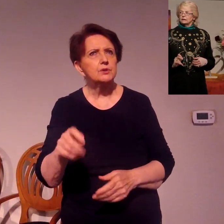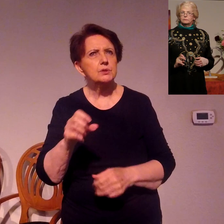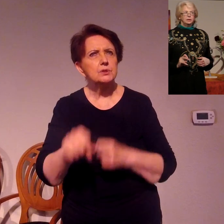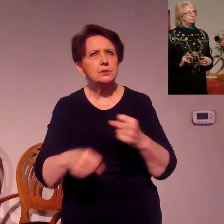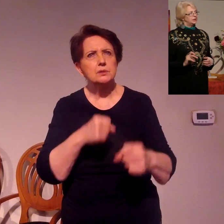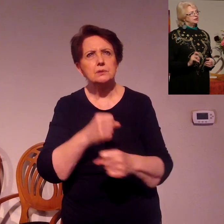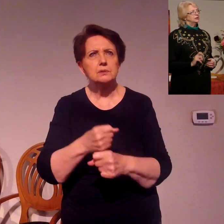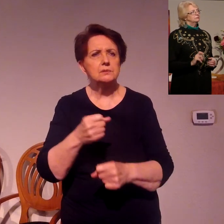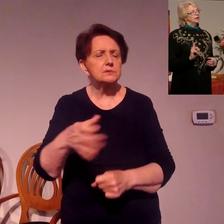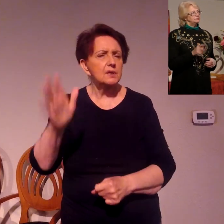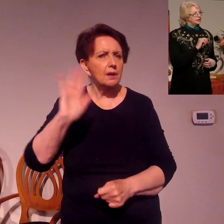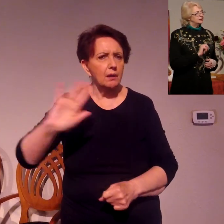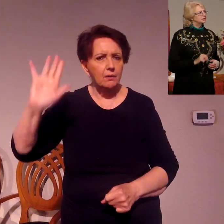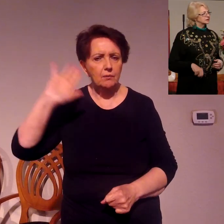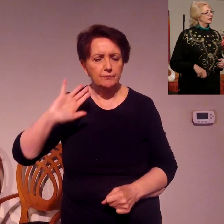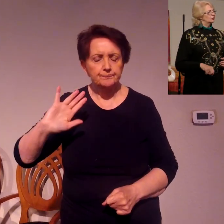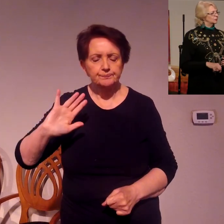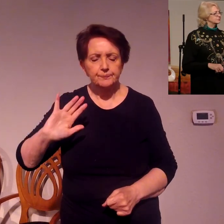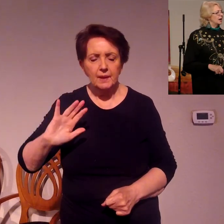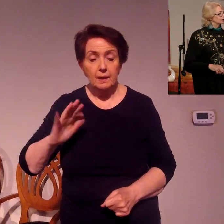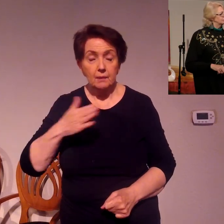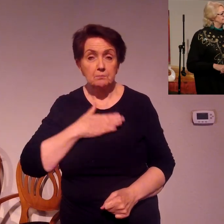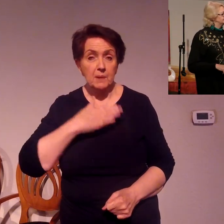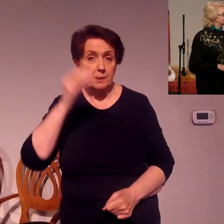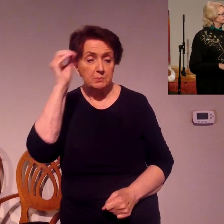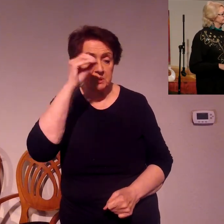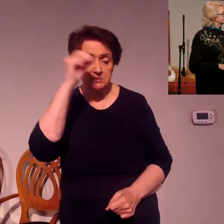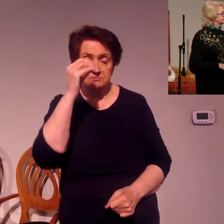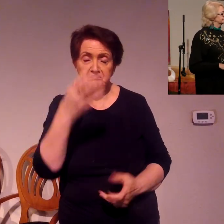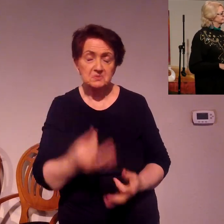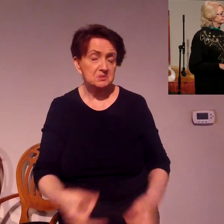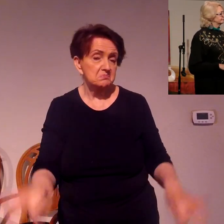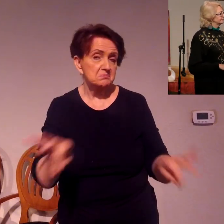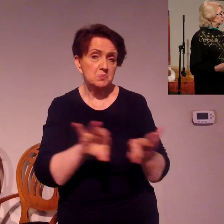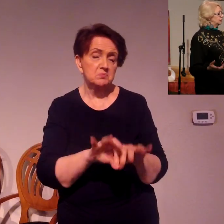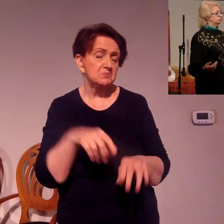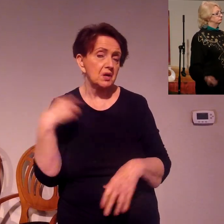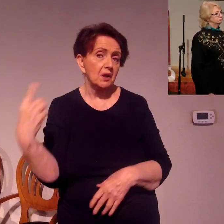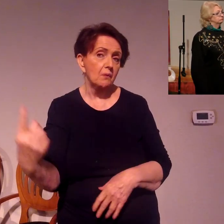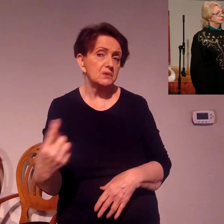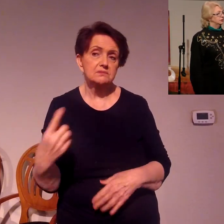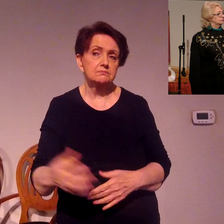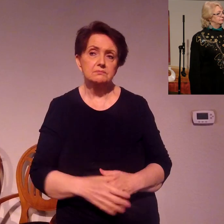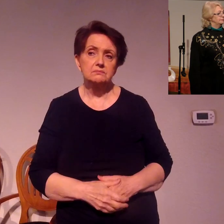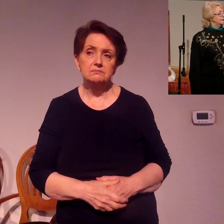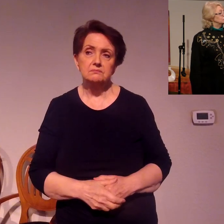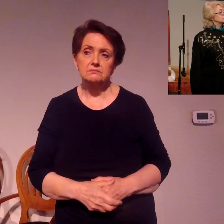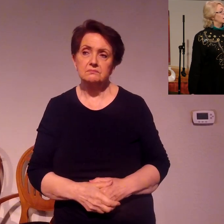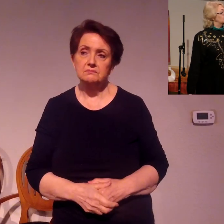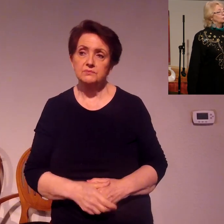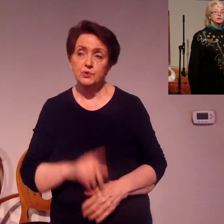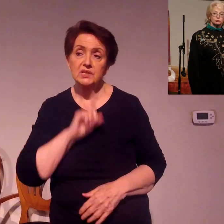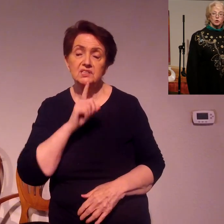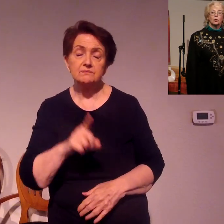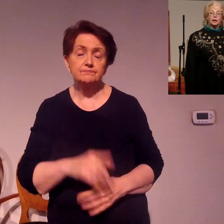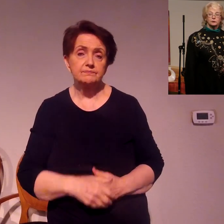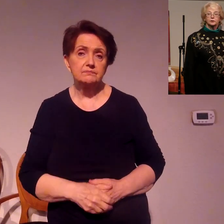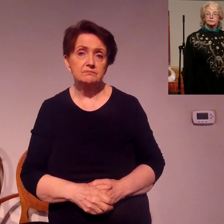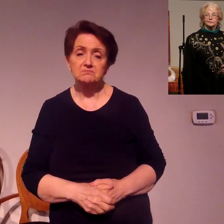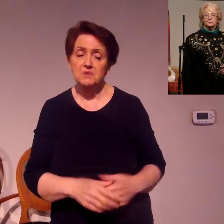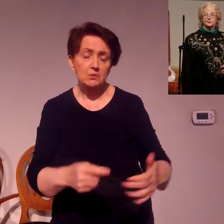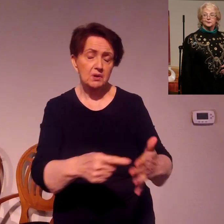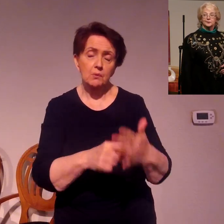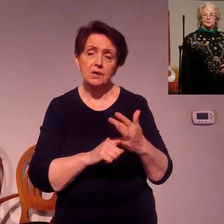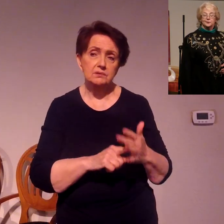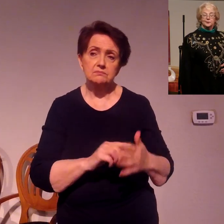is that my opinion did not always matter. Really. It was not always required.